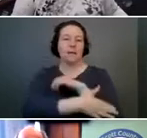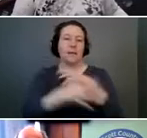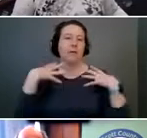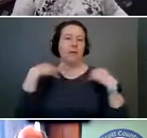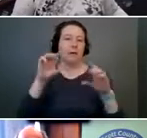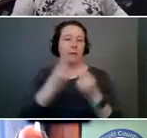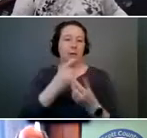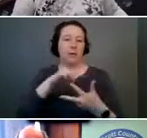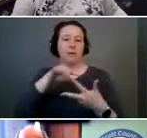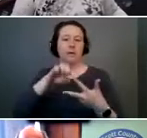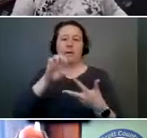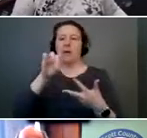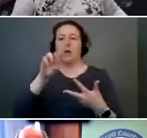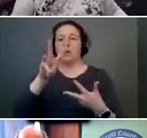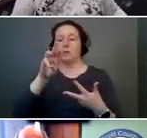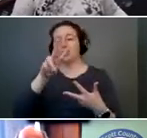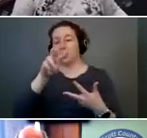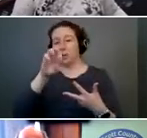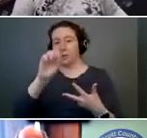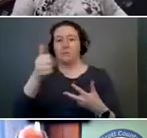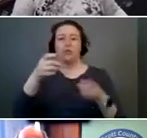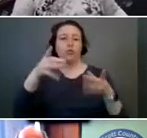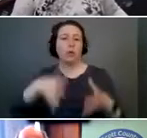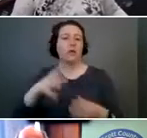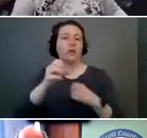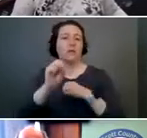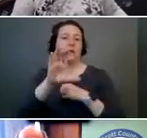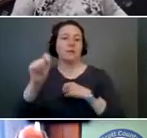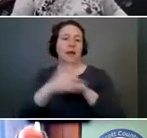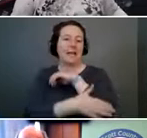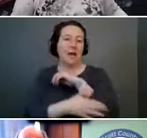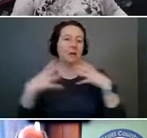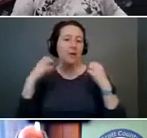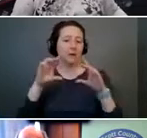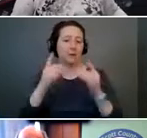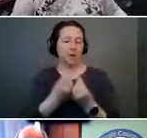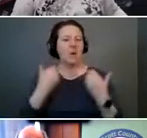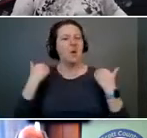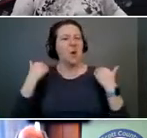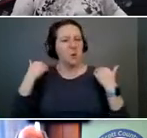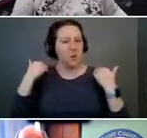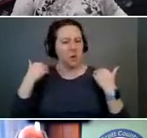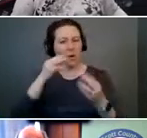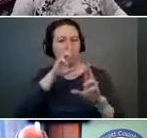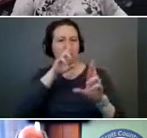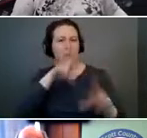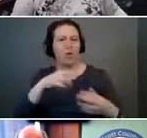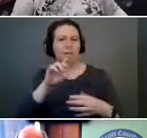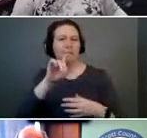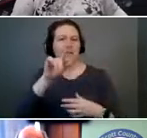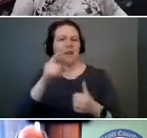Ed Rivers, Director with Scott County Health Department. Why don't we go ahead and start with our reports of data for the day. We'll go ahead with